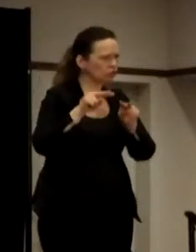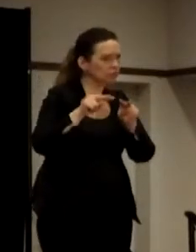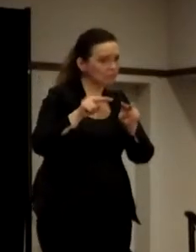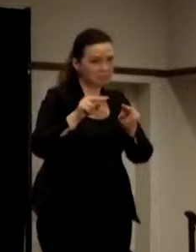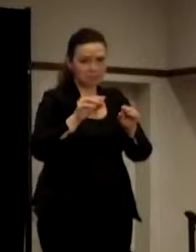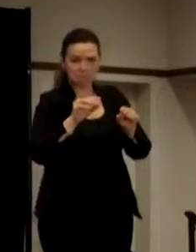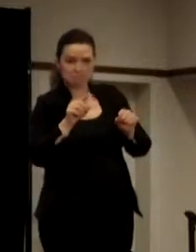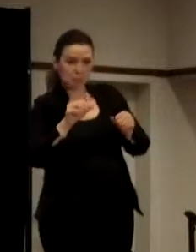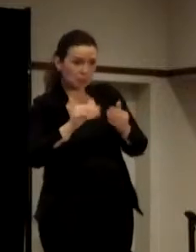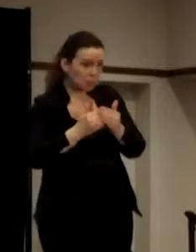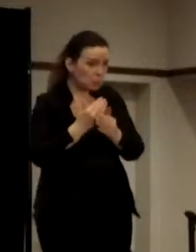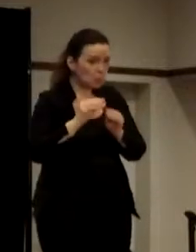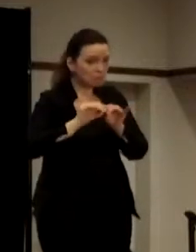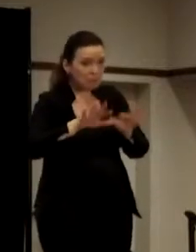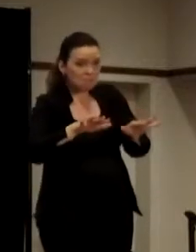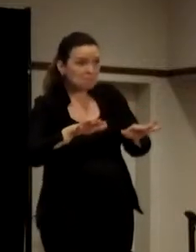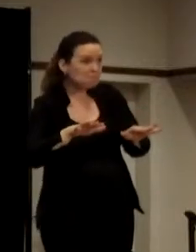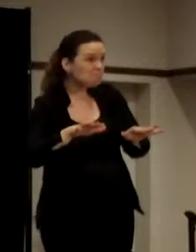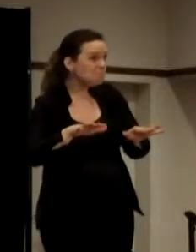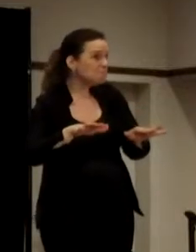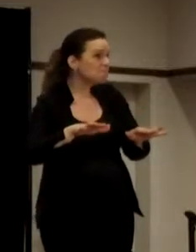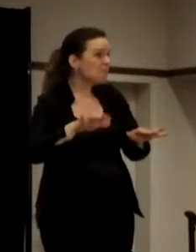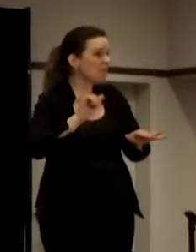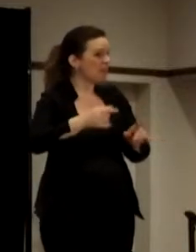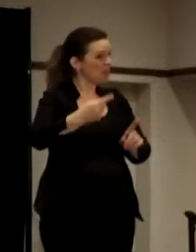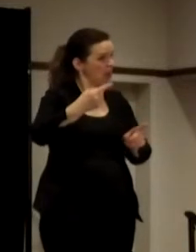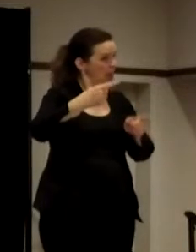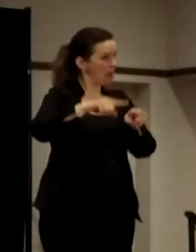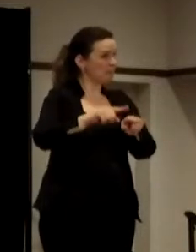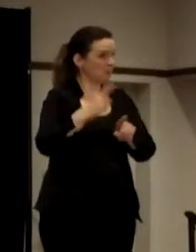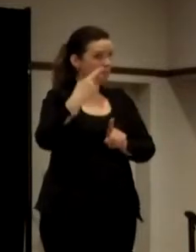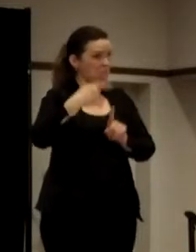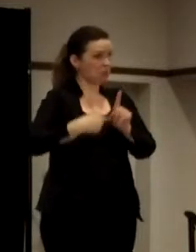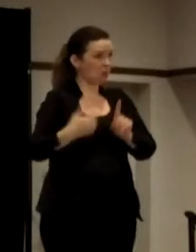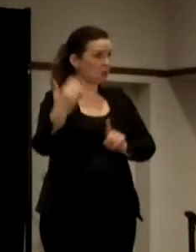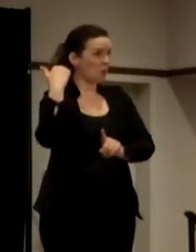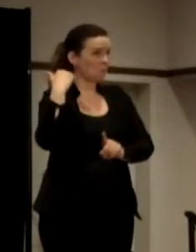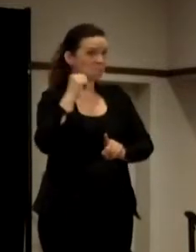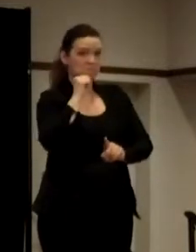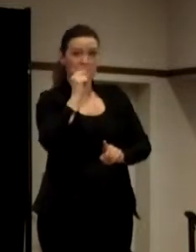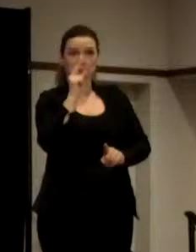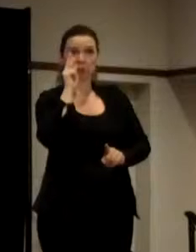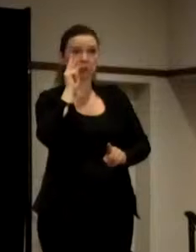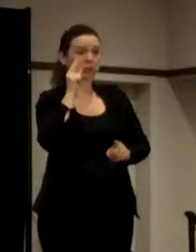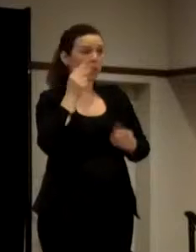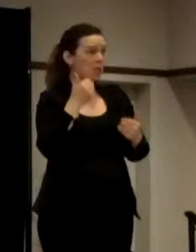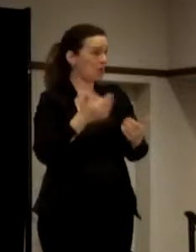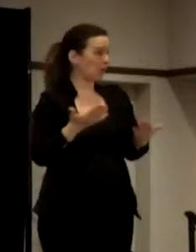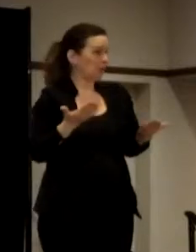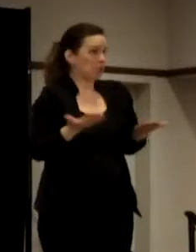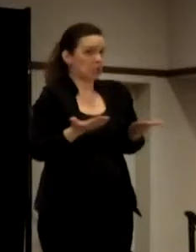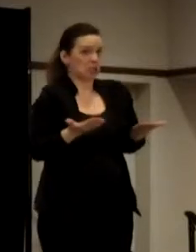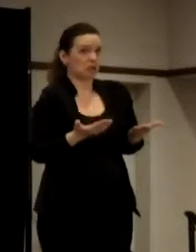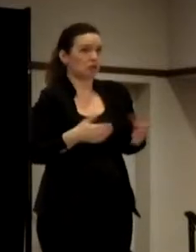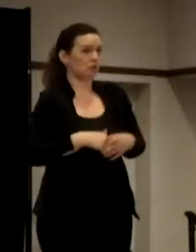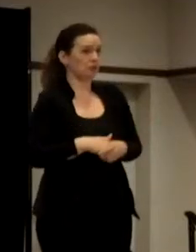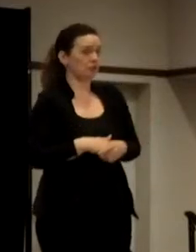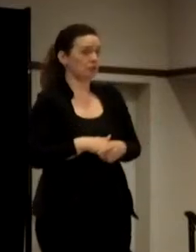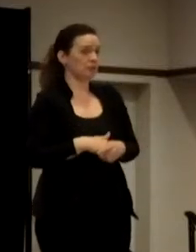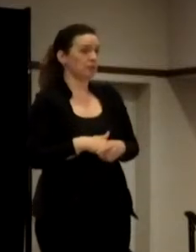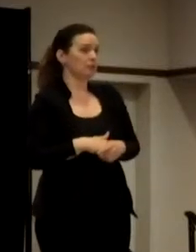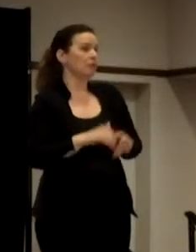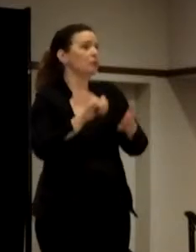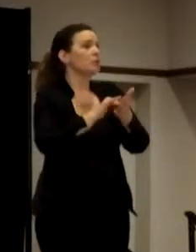That happened well over 30 days ago. We haven't seen any more of that. There's a question on a New York City